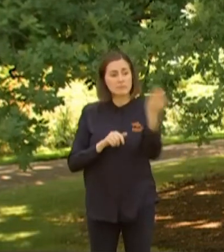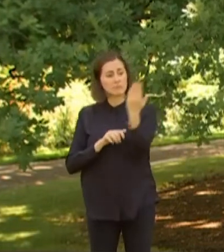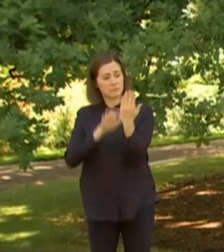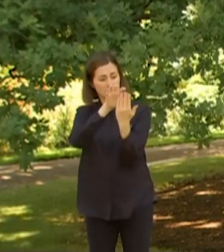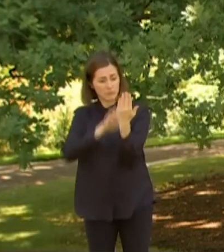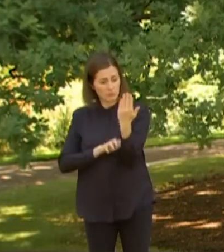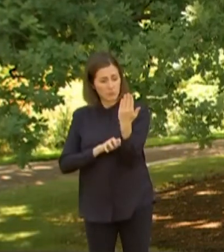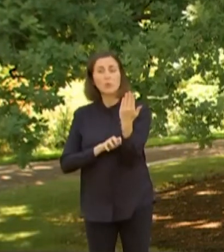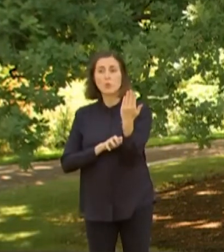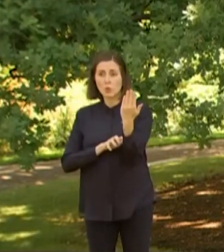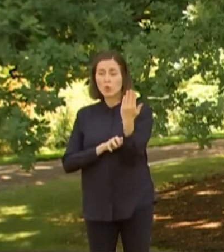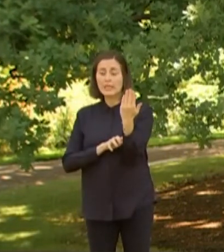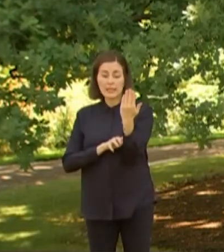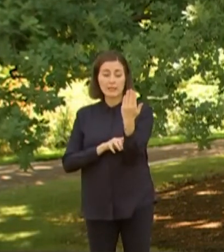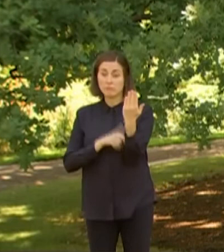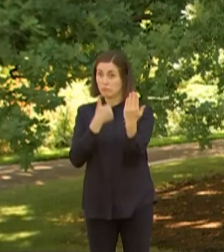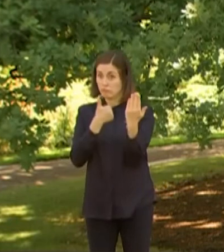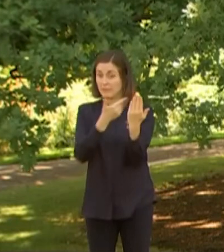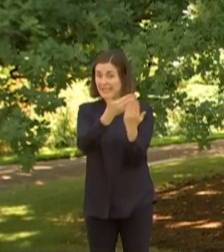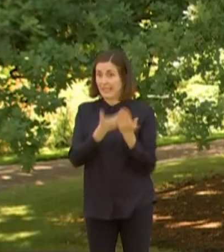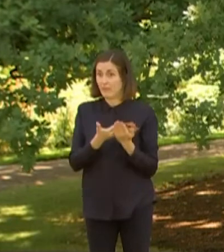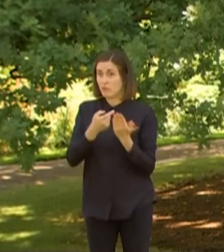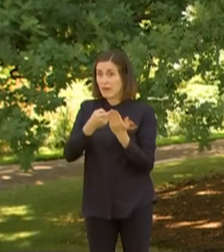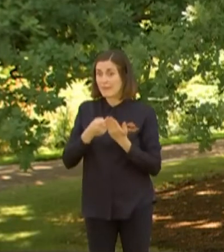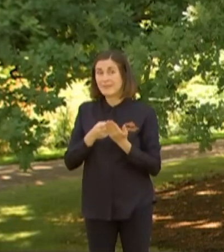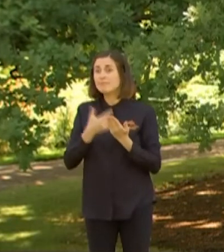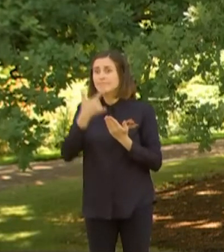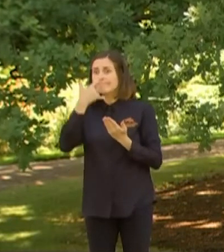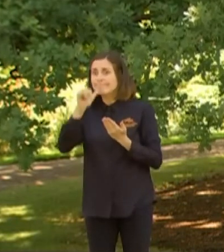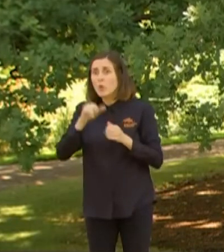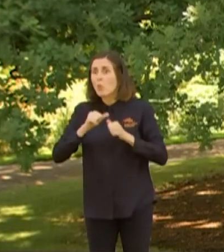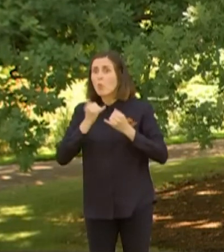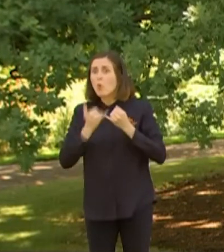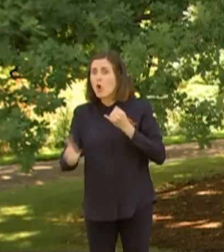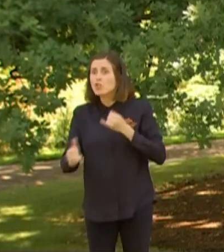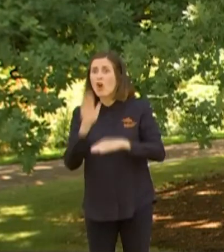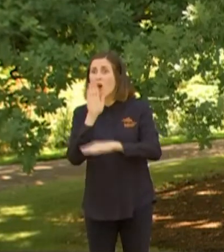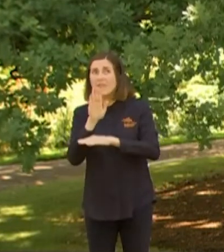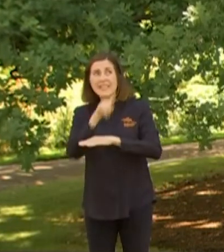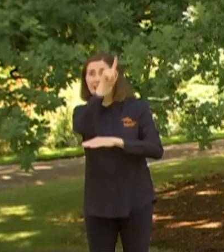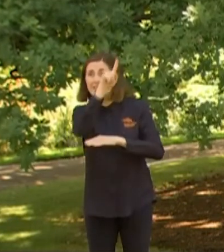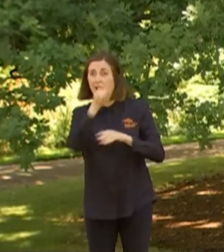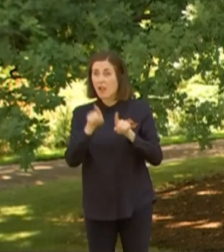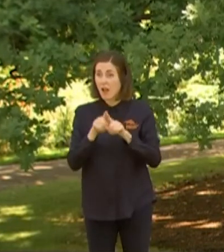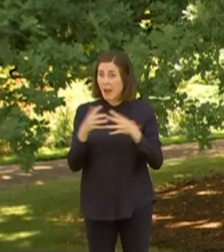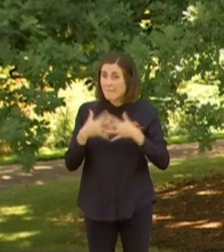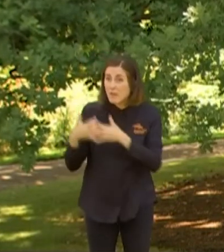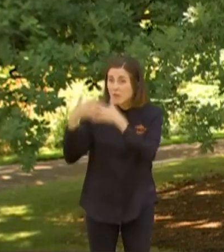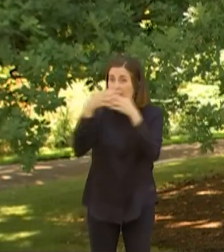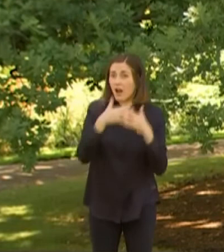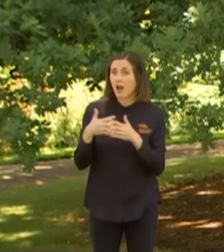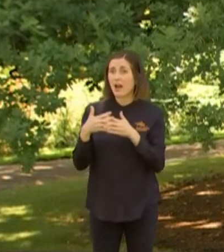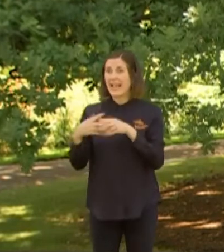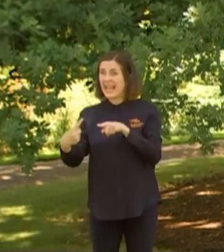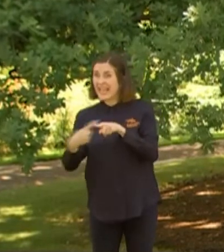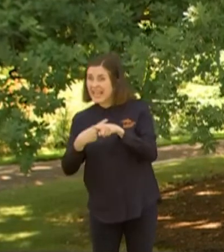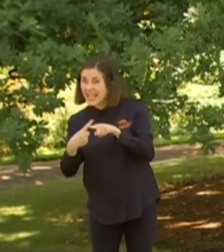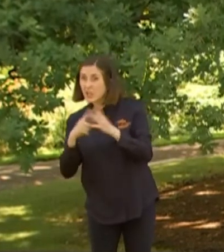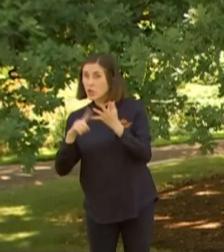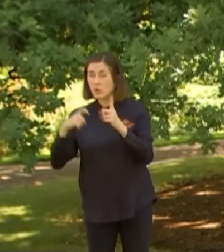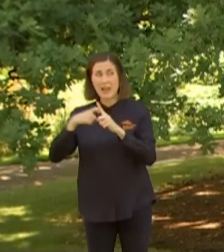this virus have got worse, not better, in Europe, parts of Asia, and of course in the US. So